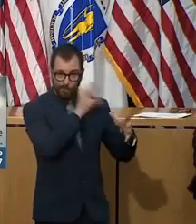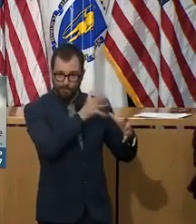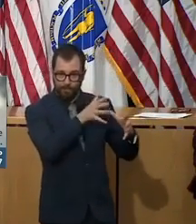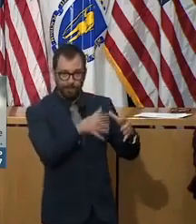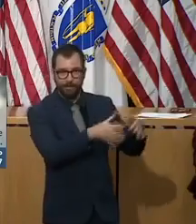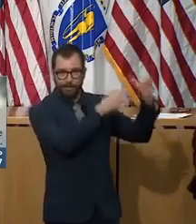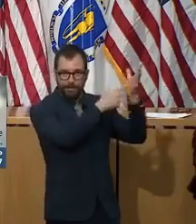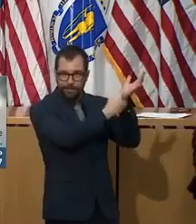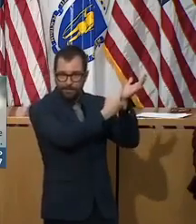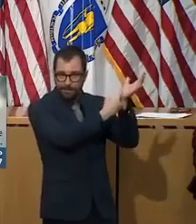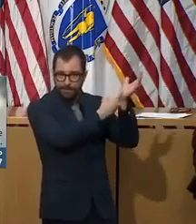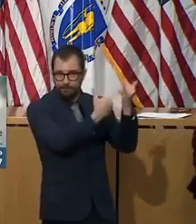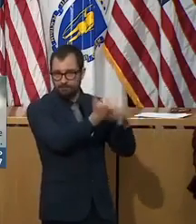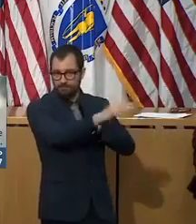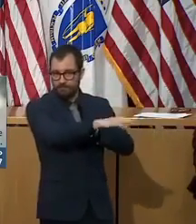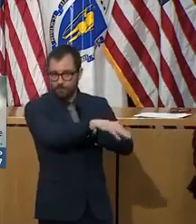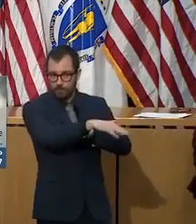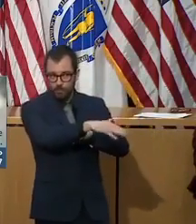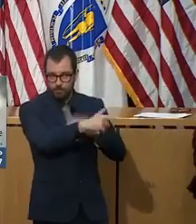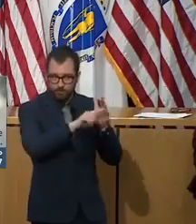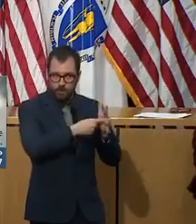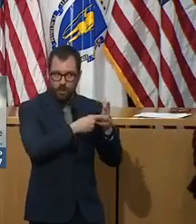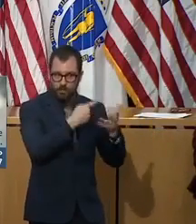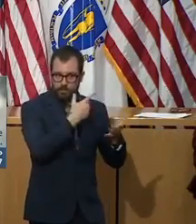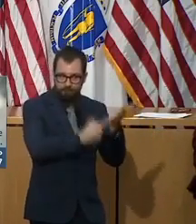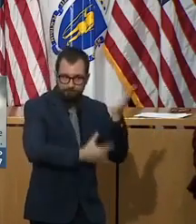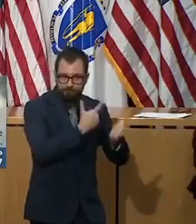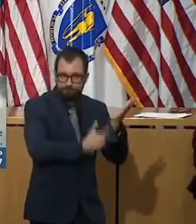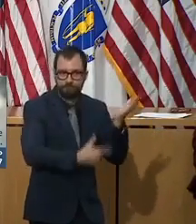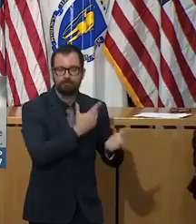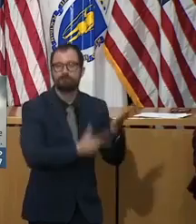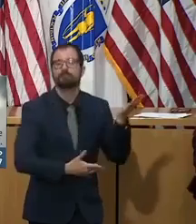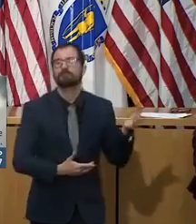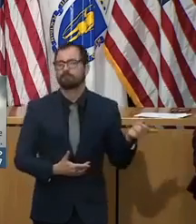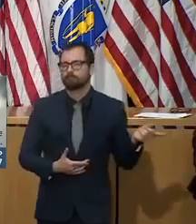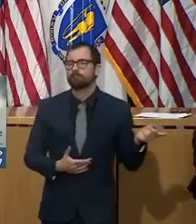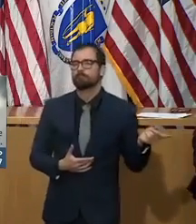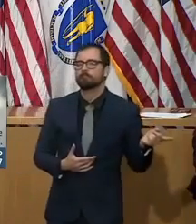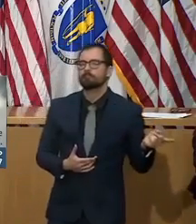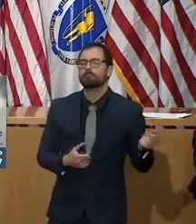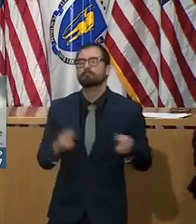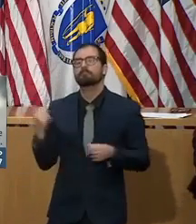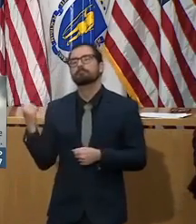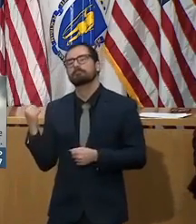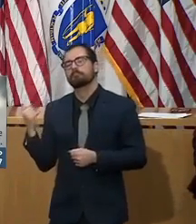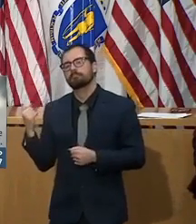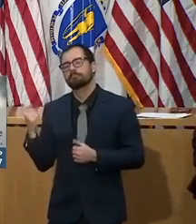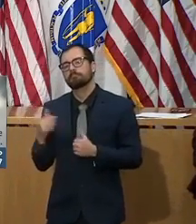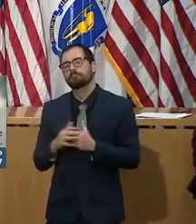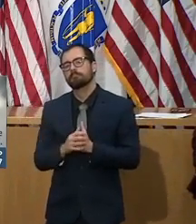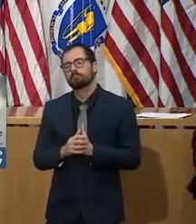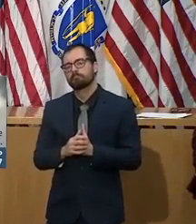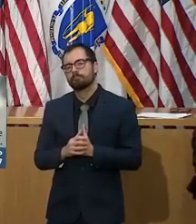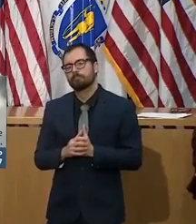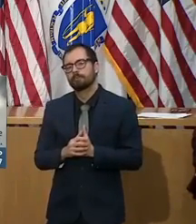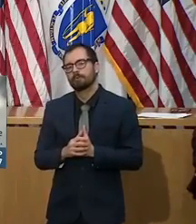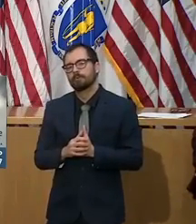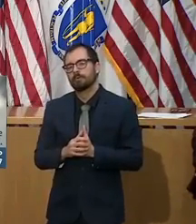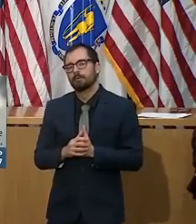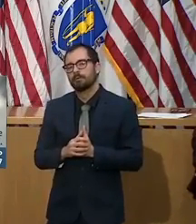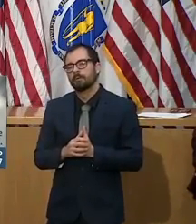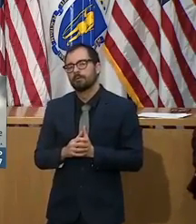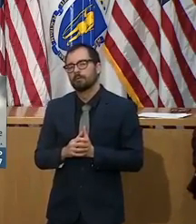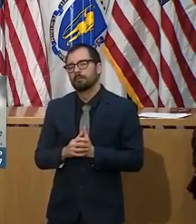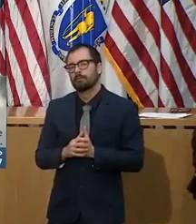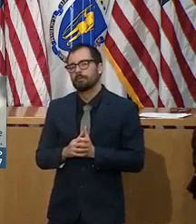advisory board was to be able to give people some insight on that stuff. But I want them to start talking before we start sharing stuff like that